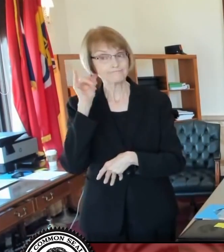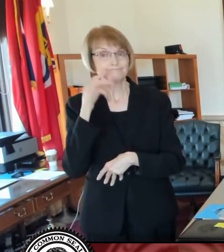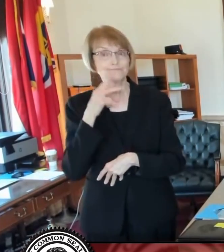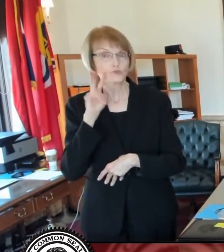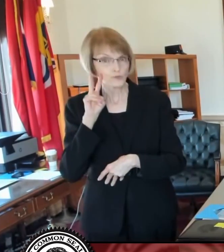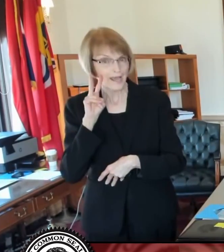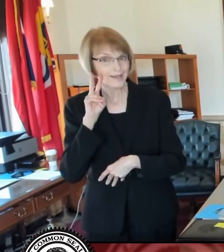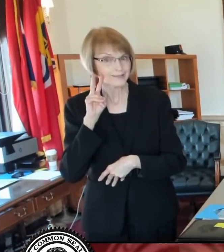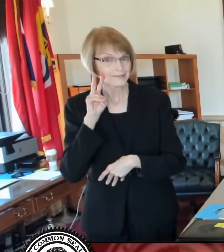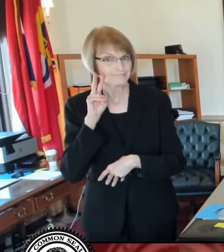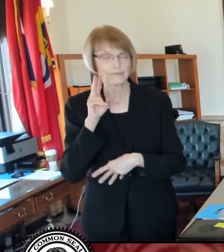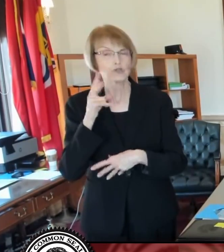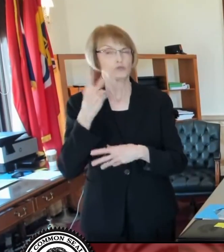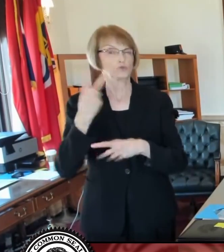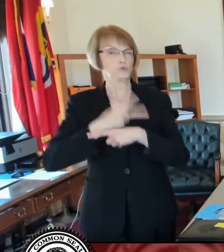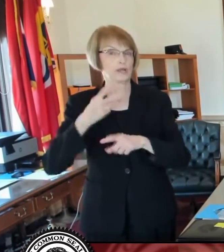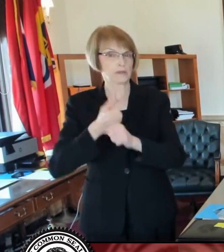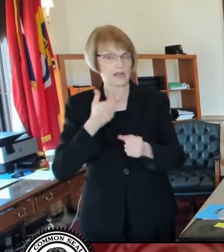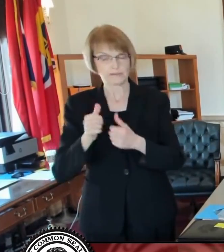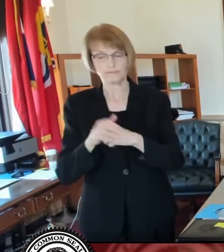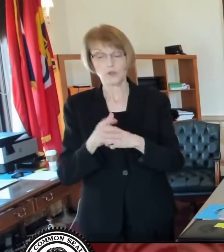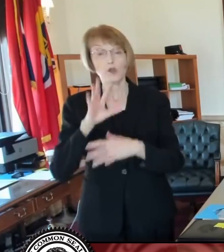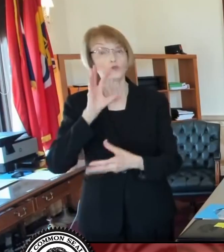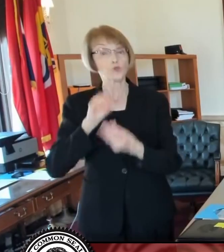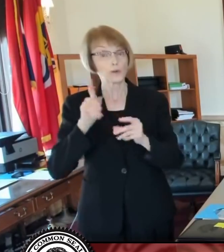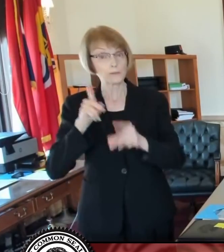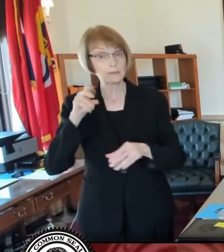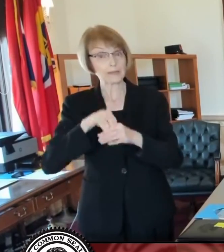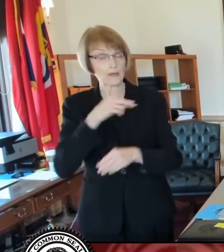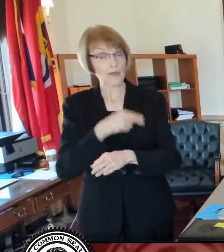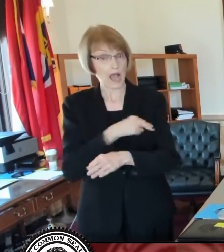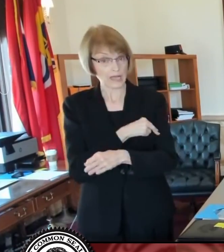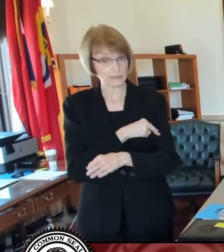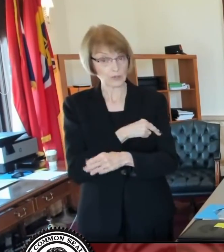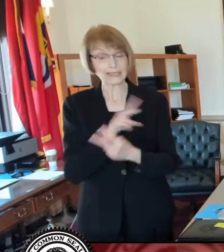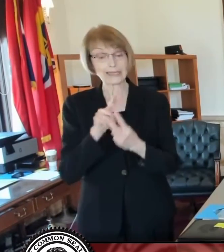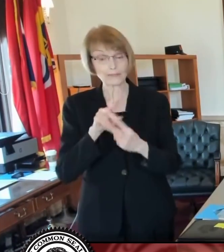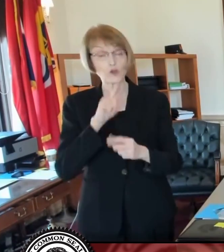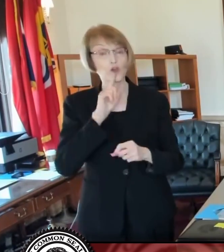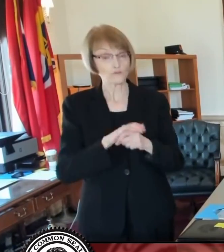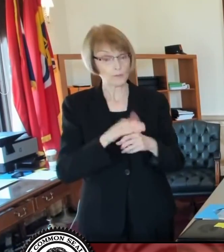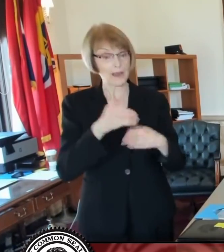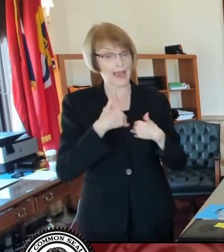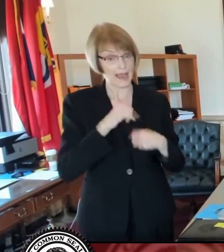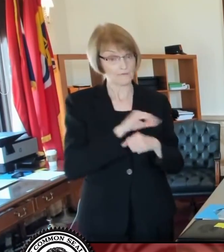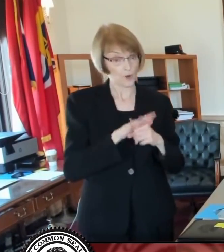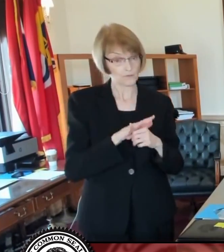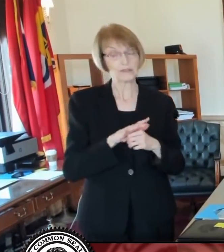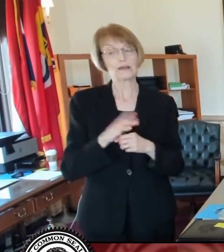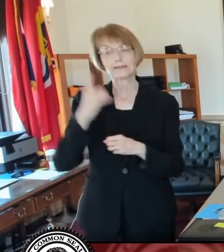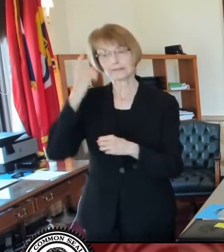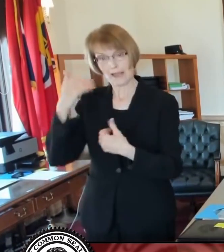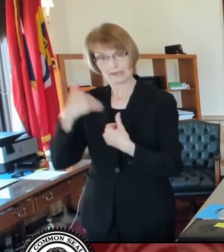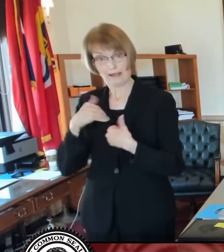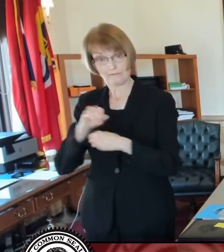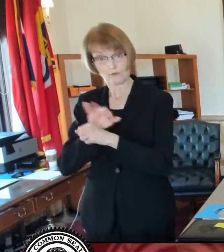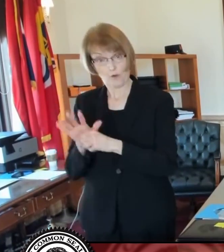behind, total number of people who were in the hospital with either confirmed COVID or suspected COVID